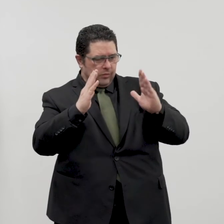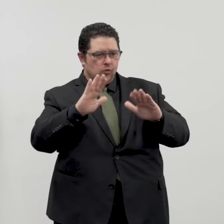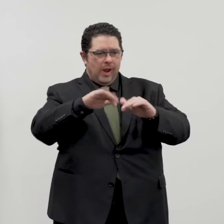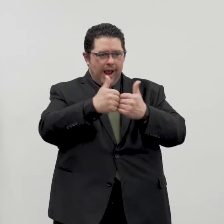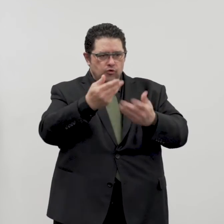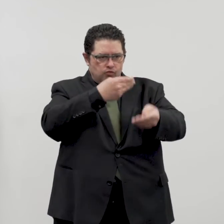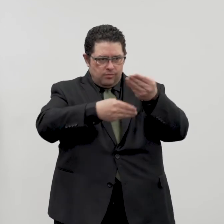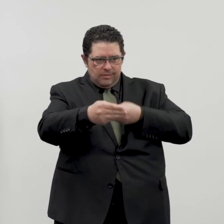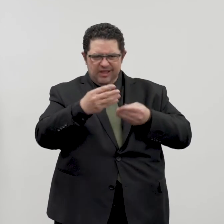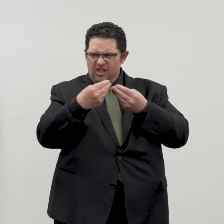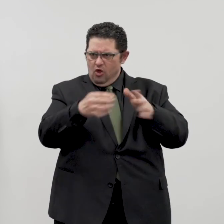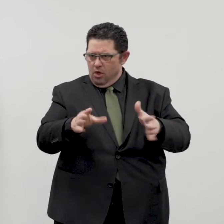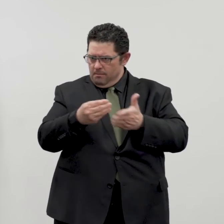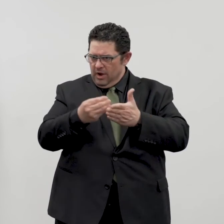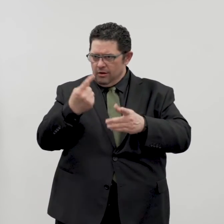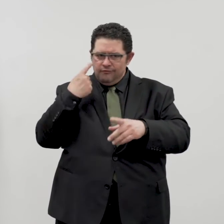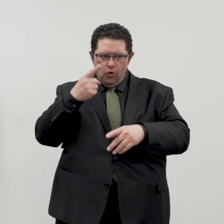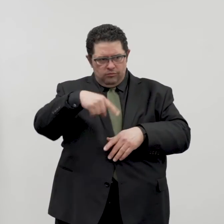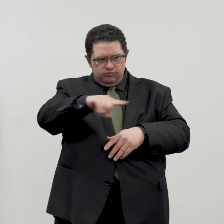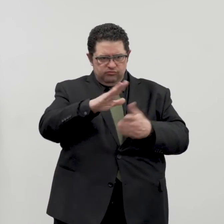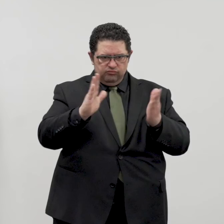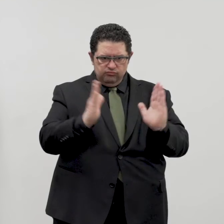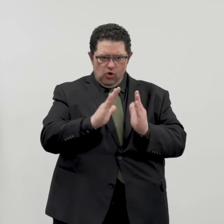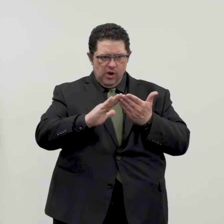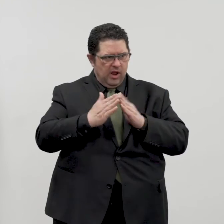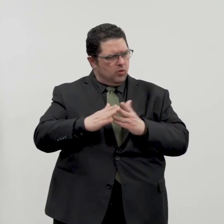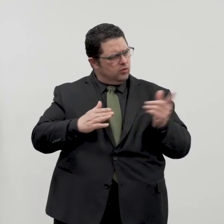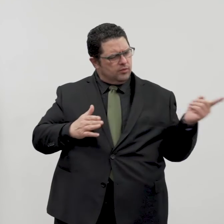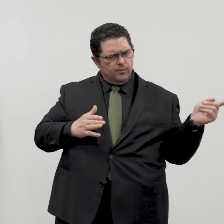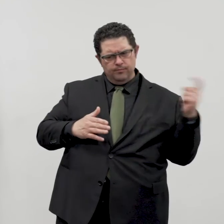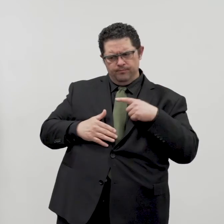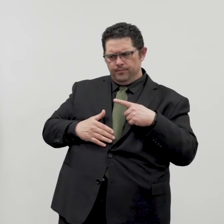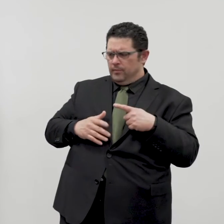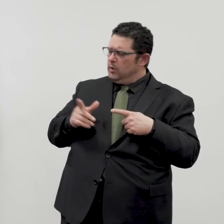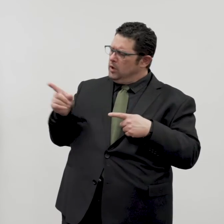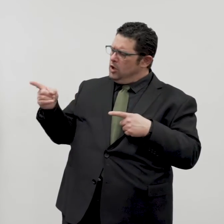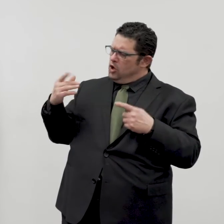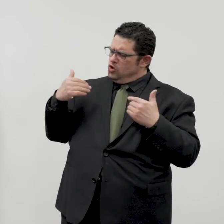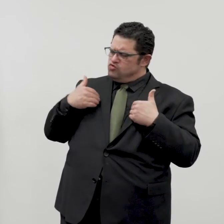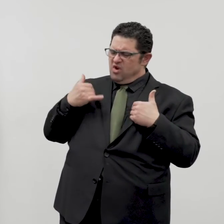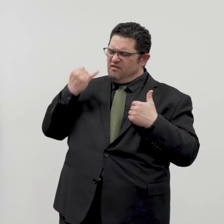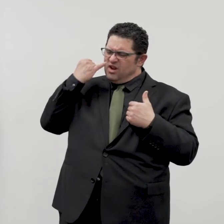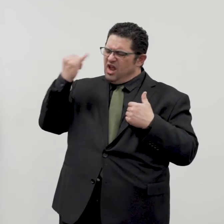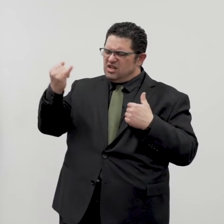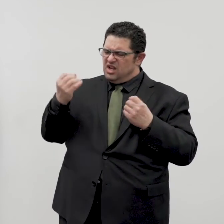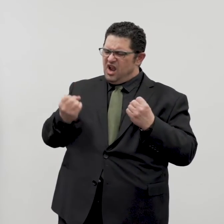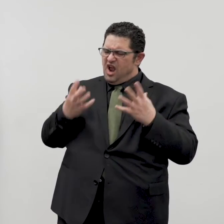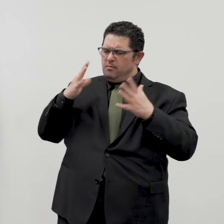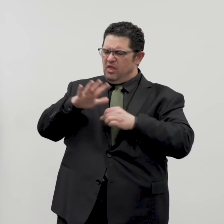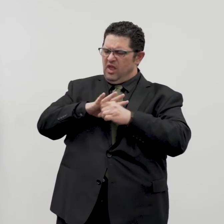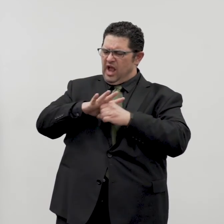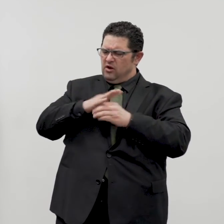municipalities. One more question is, do you have any idea how much the county has spent so far on COVID-related?